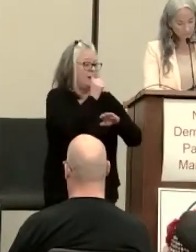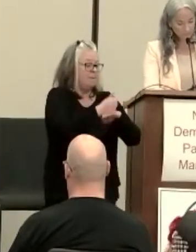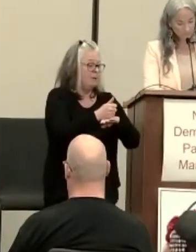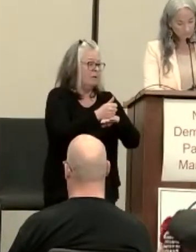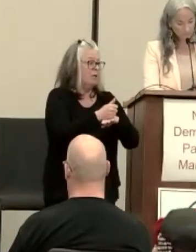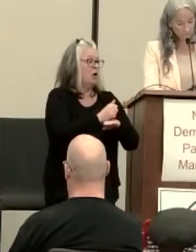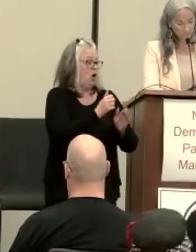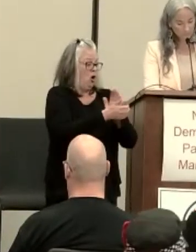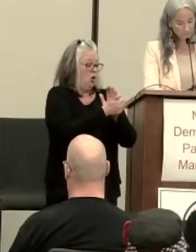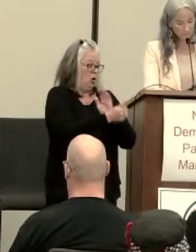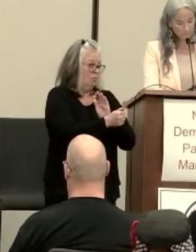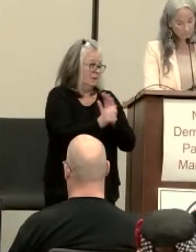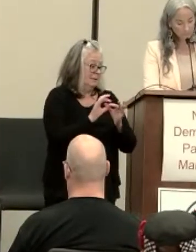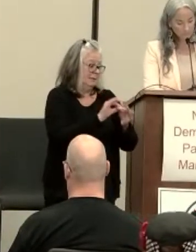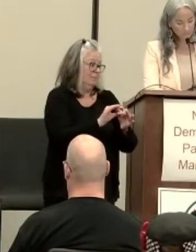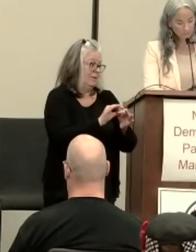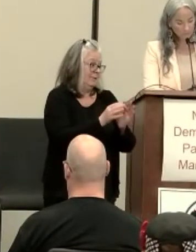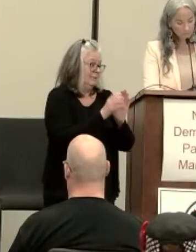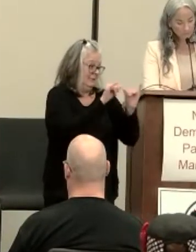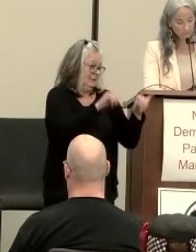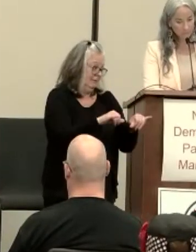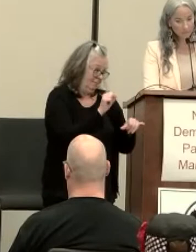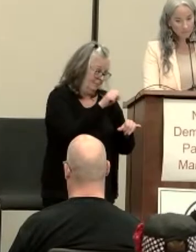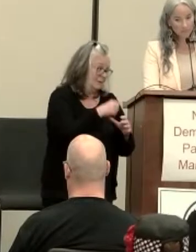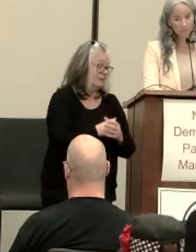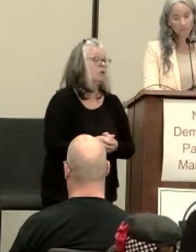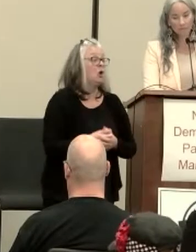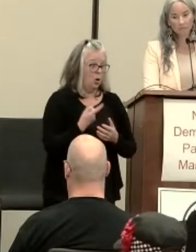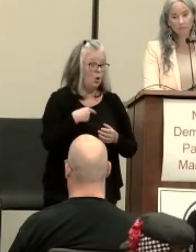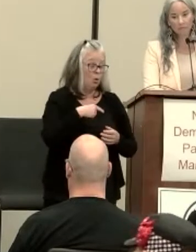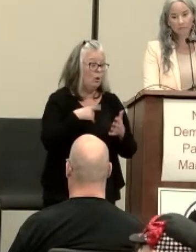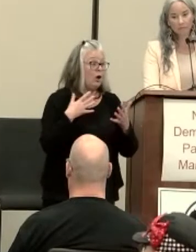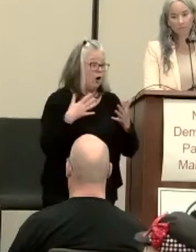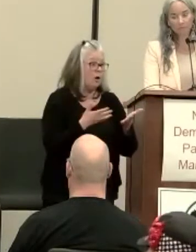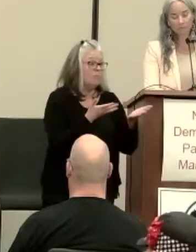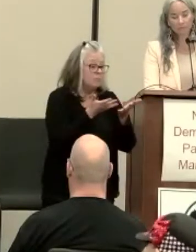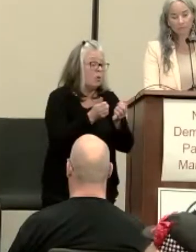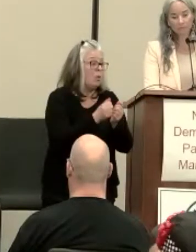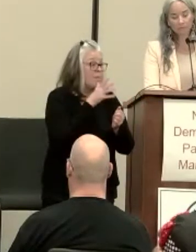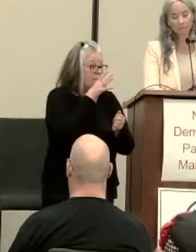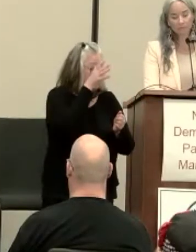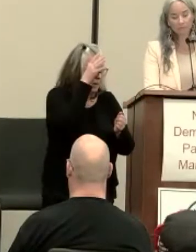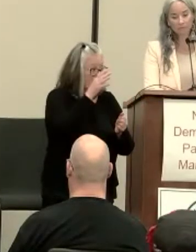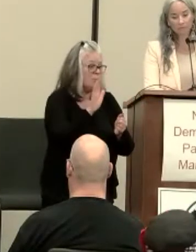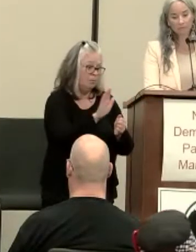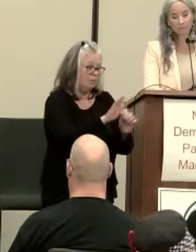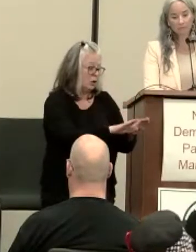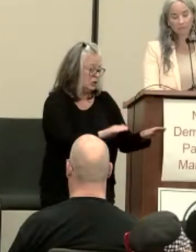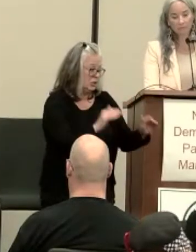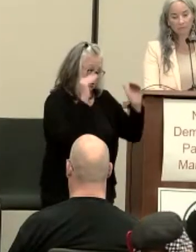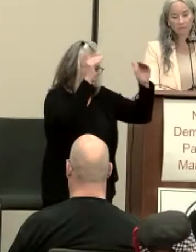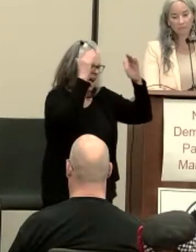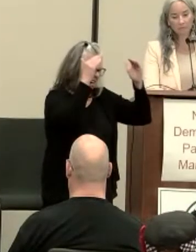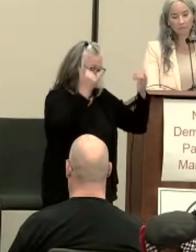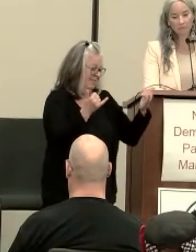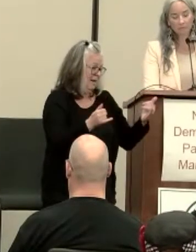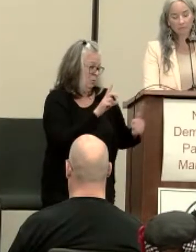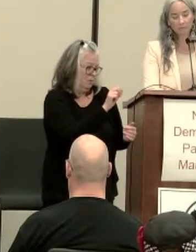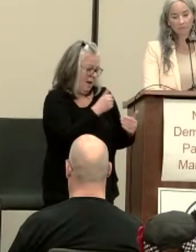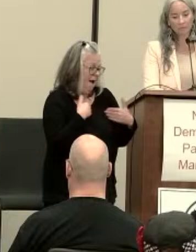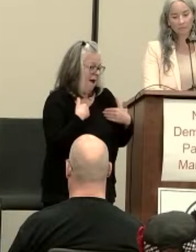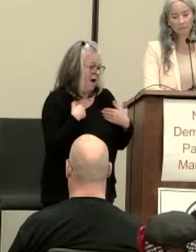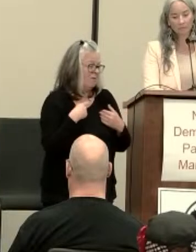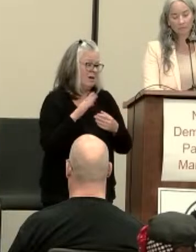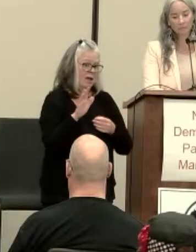system. This is something we met with the parents of adult children with disabilities who expressed